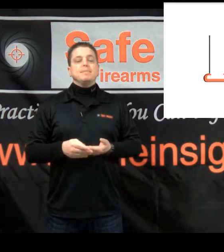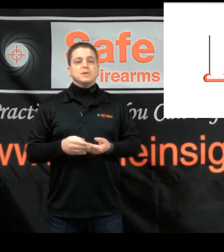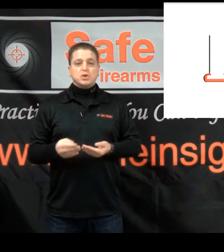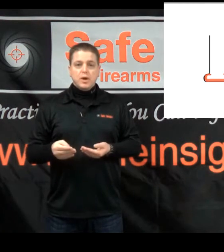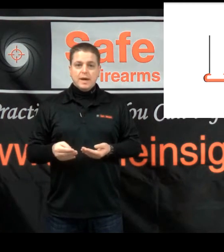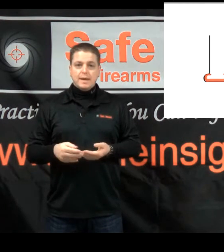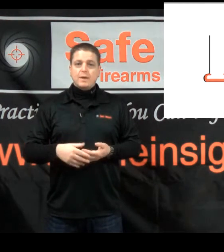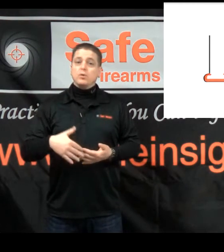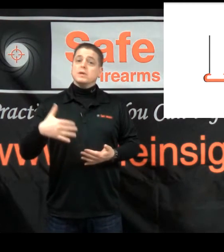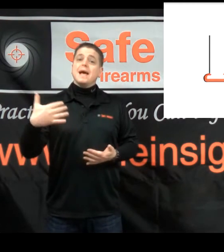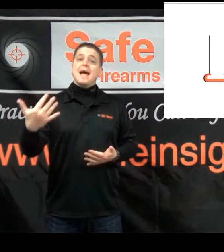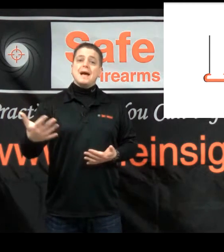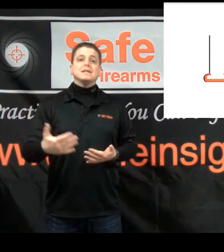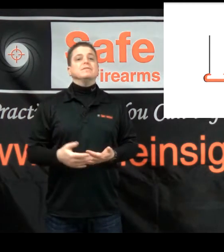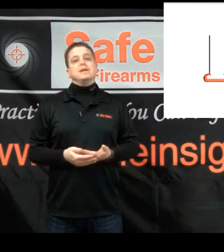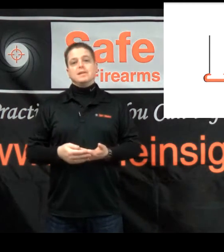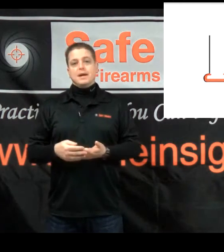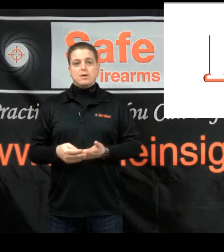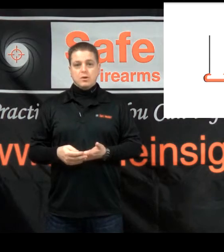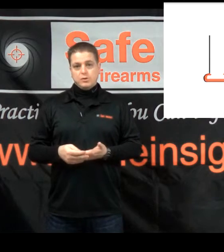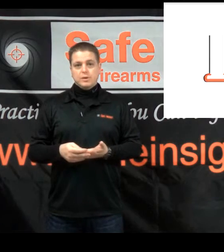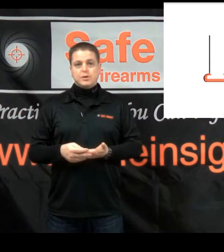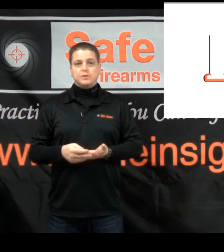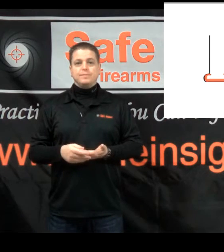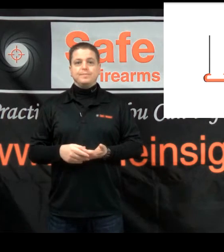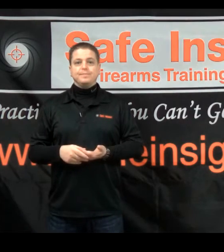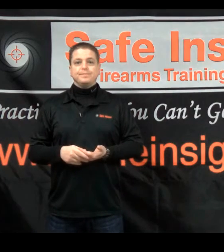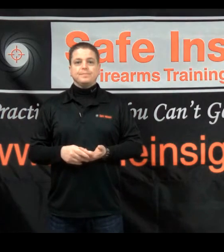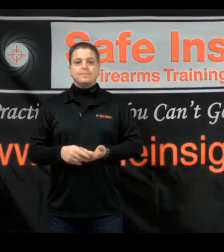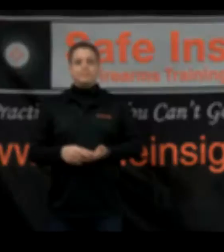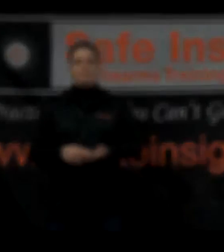must strike in order to activate that cartridge.